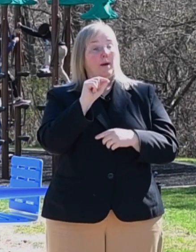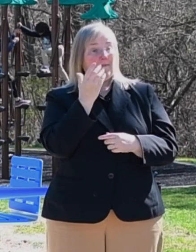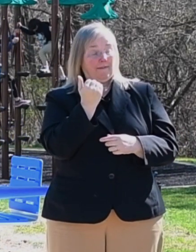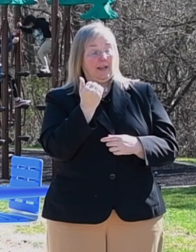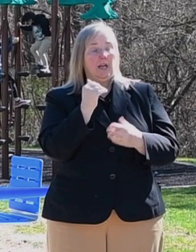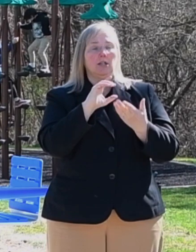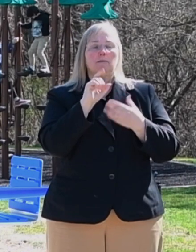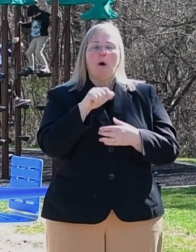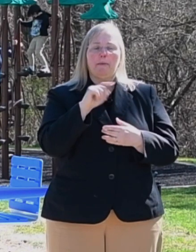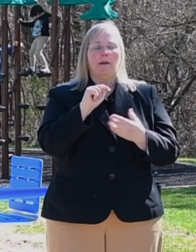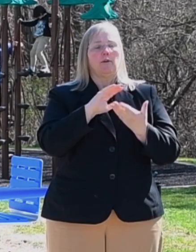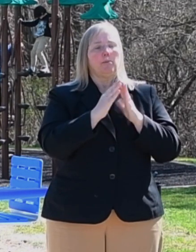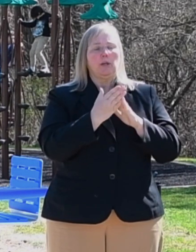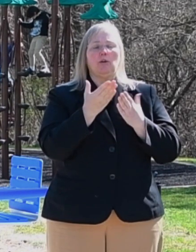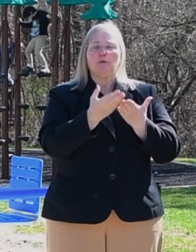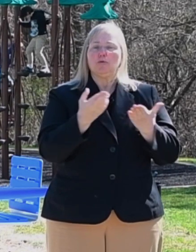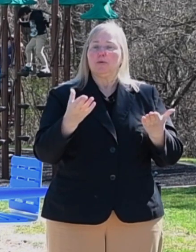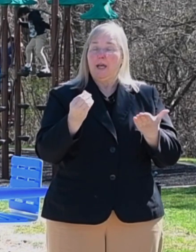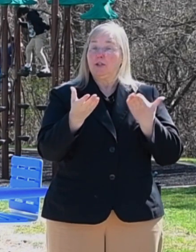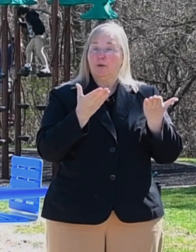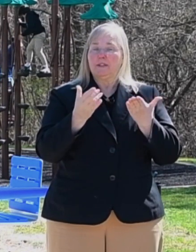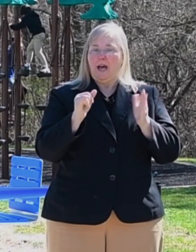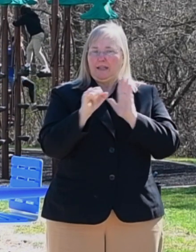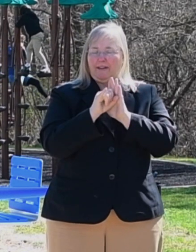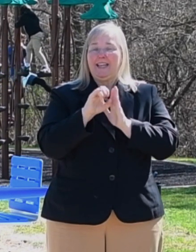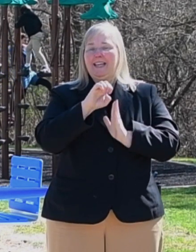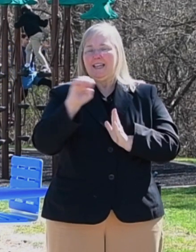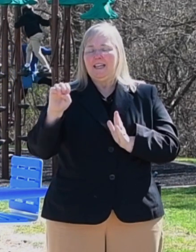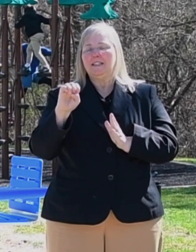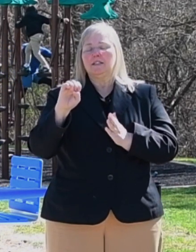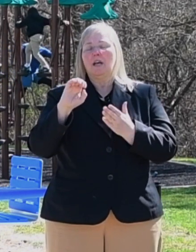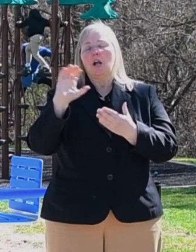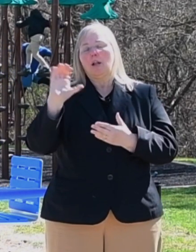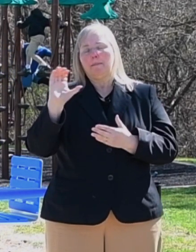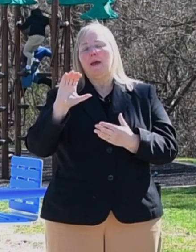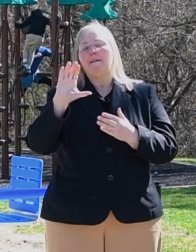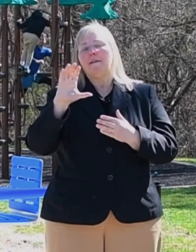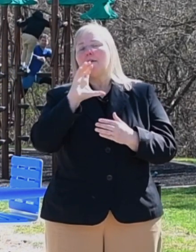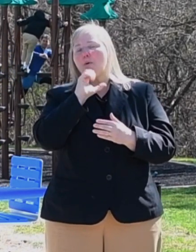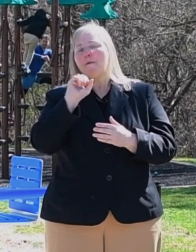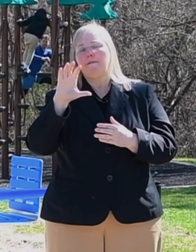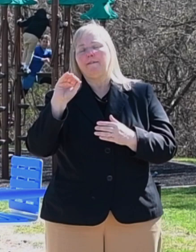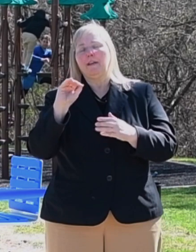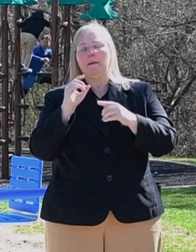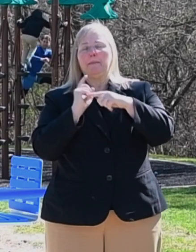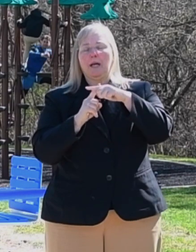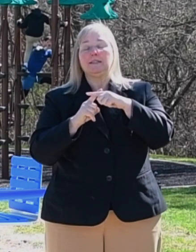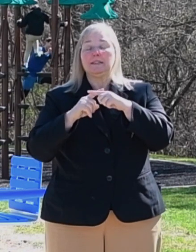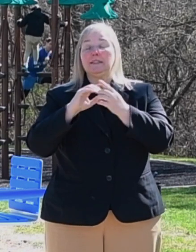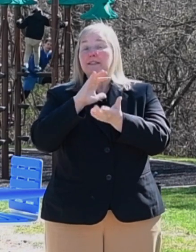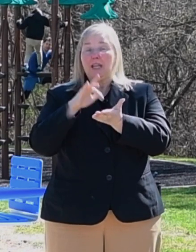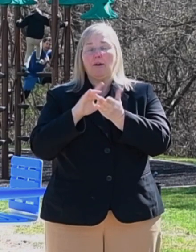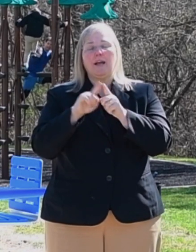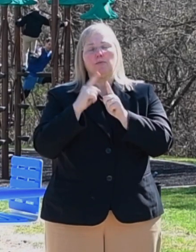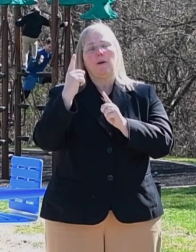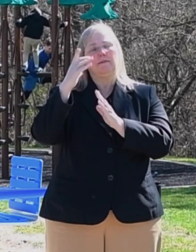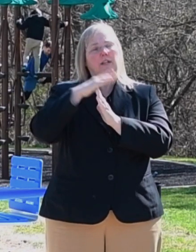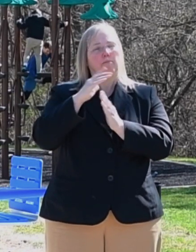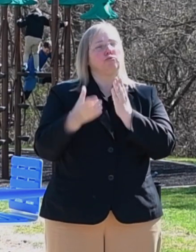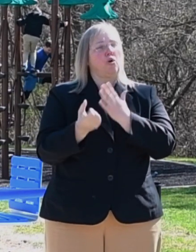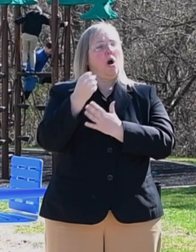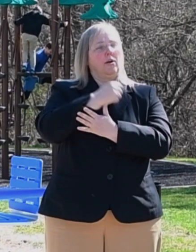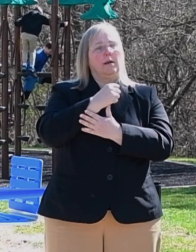Community Resources and Services identified East Columbia 50-plus Center as one of the top priority projects in the master